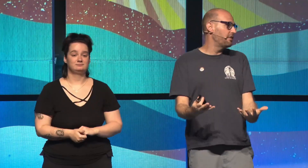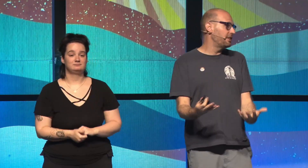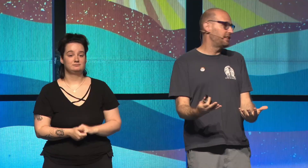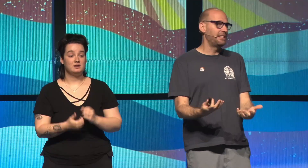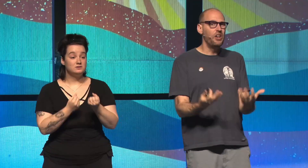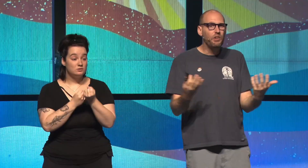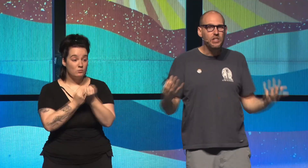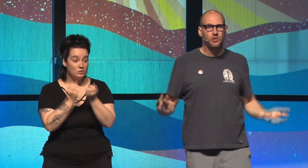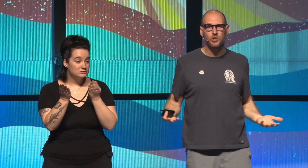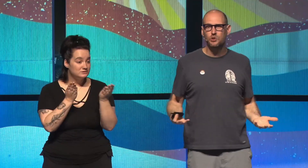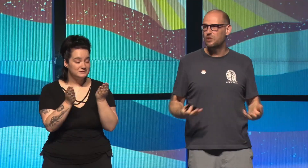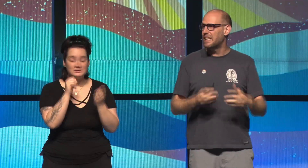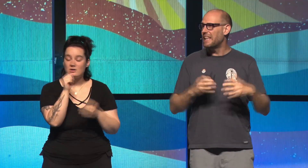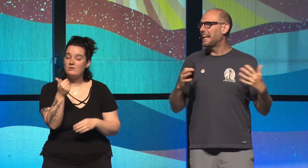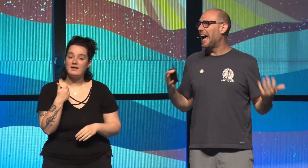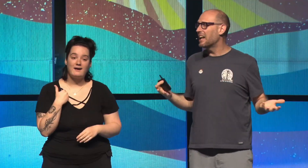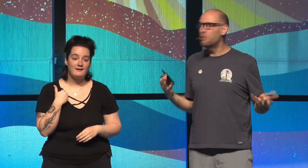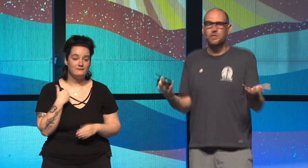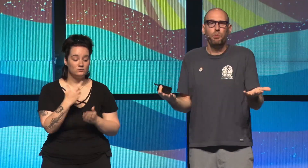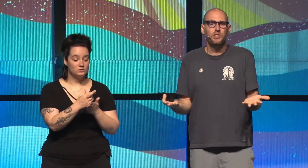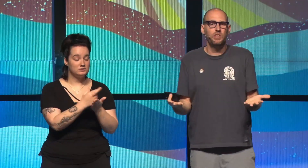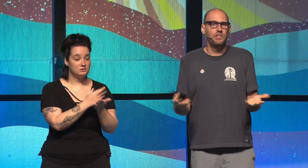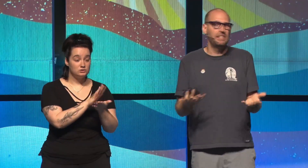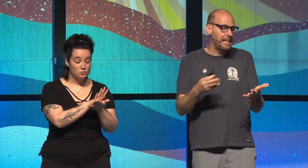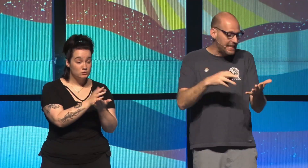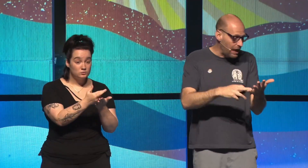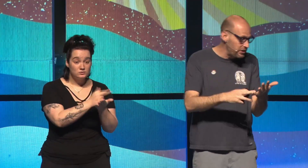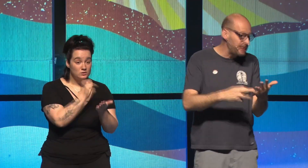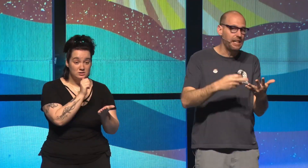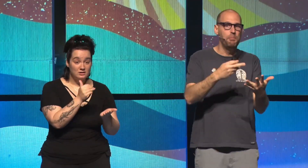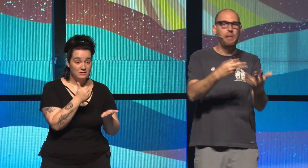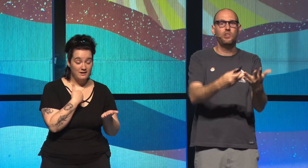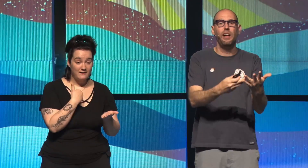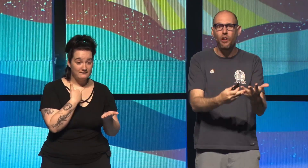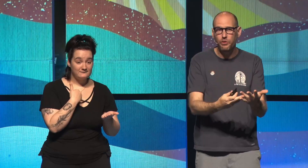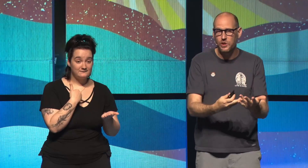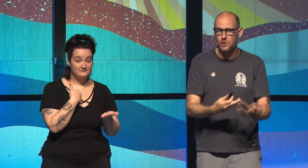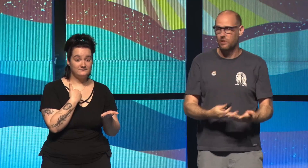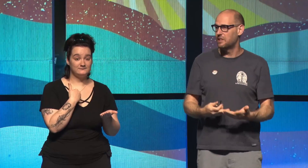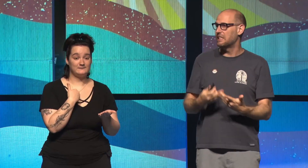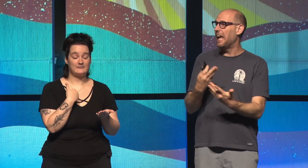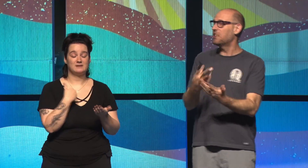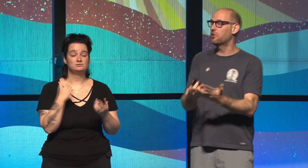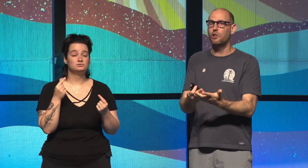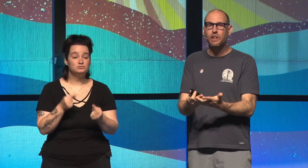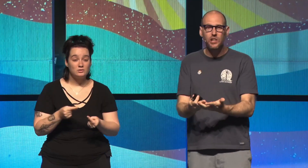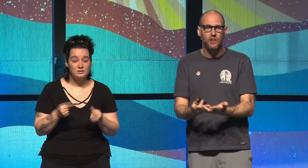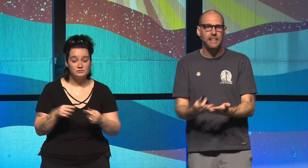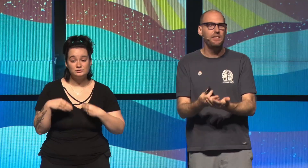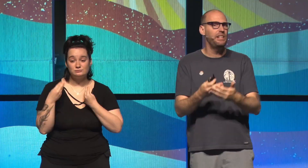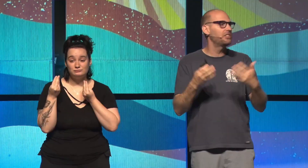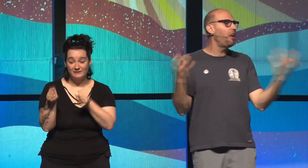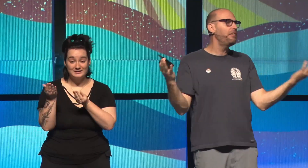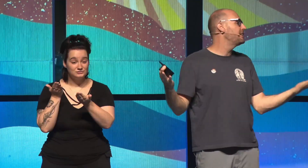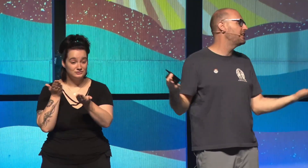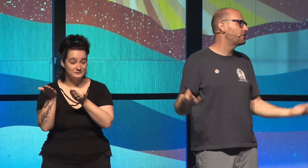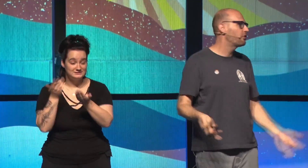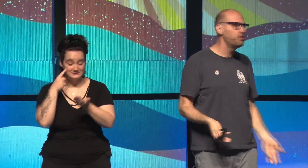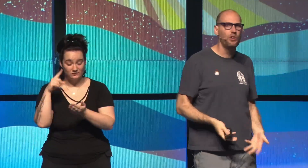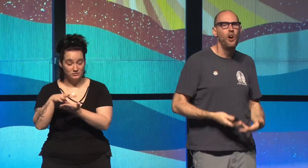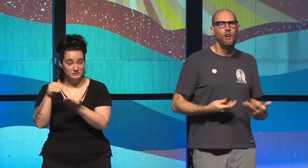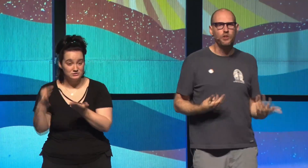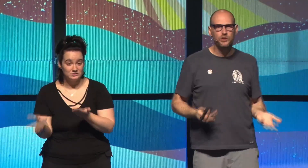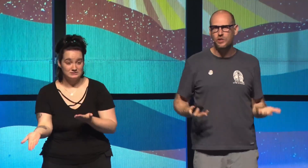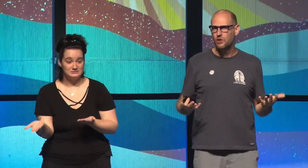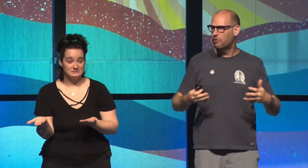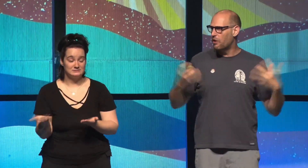support services. Under-resourced schools, they lack adequate support services like counseling and mental health resources and extracurricular activities, and all of these things are